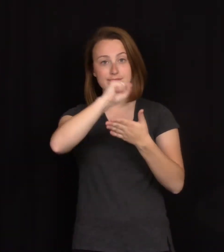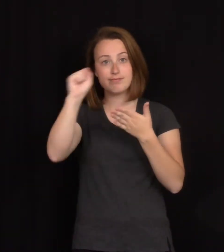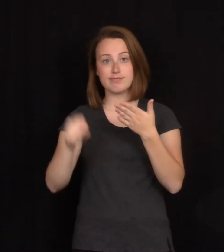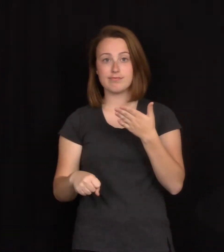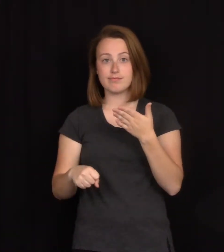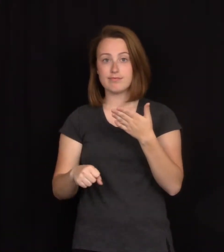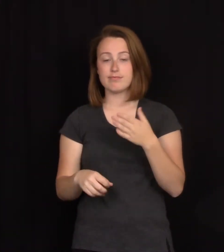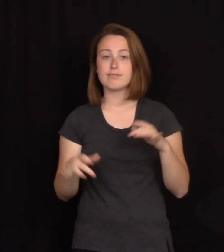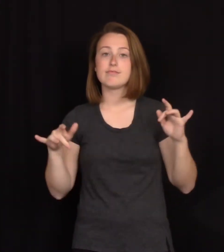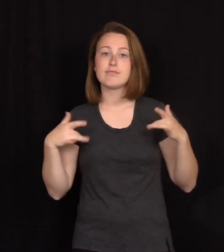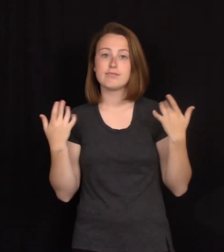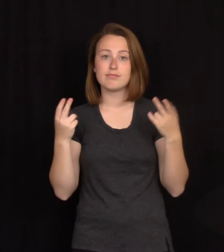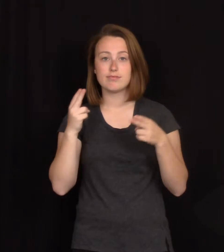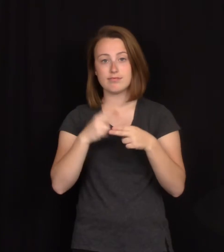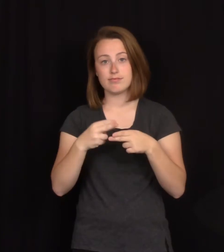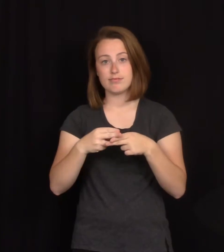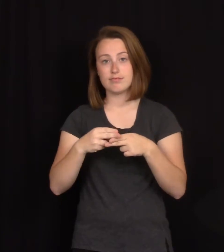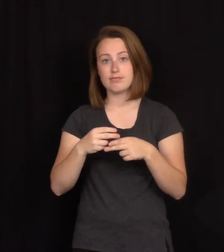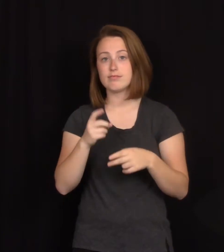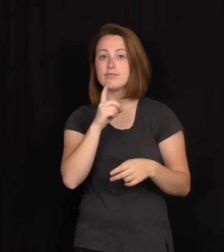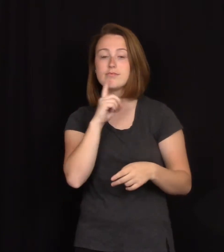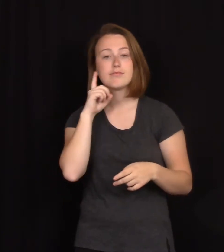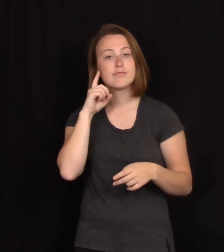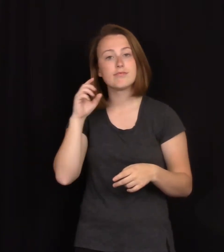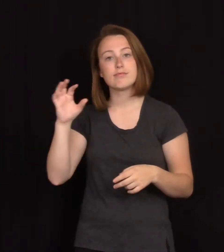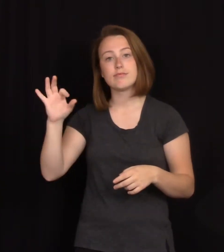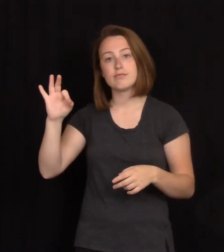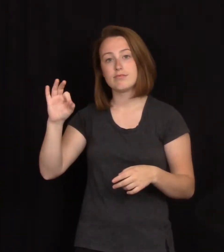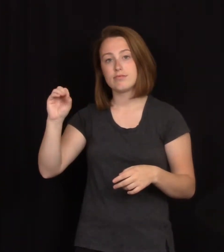Also, I was required to go to a deaf forum twice.